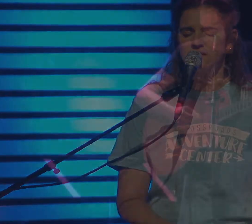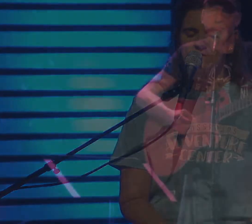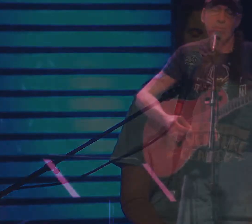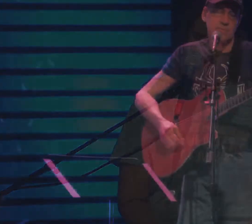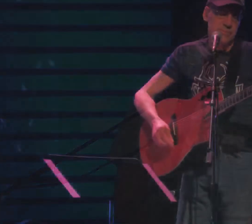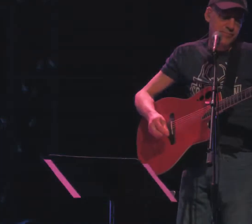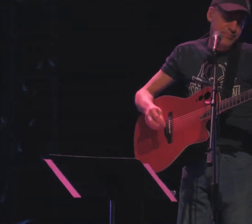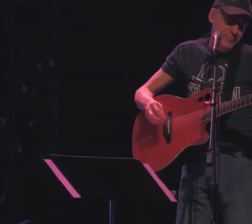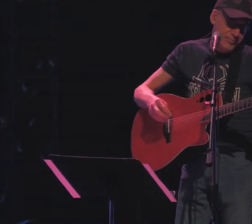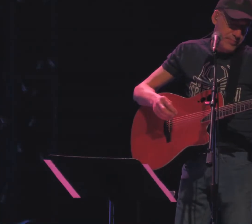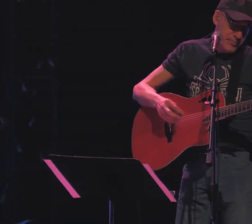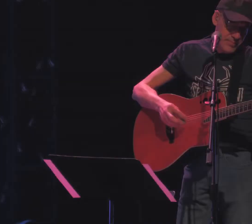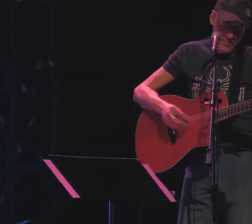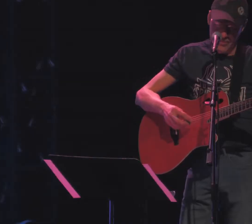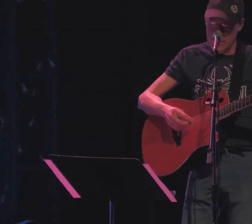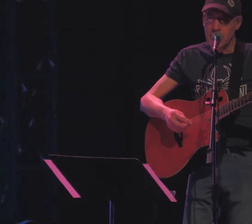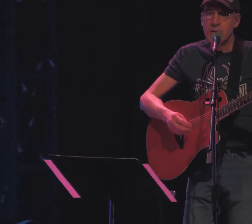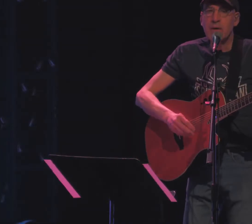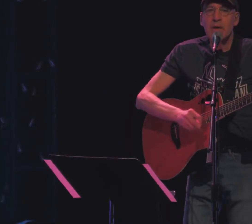amazed.